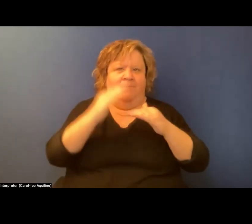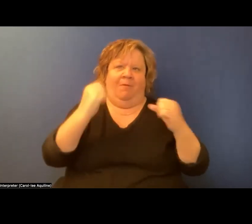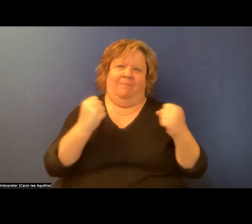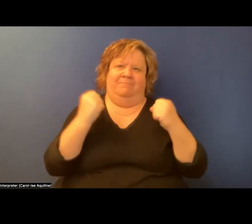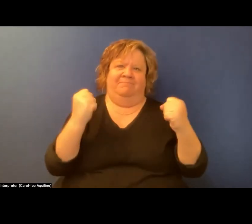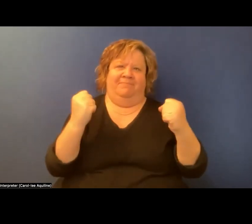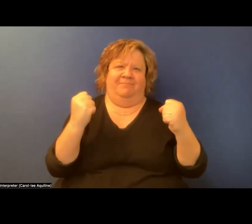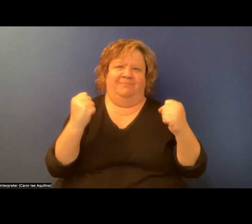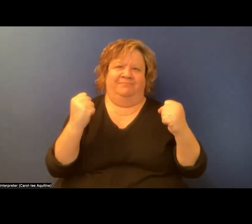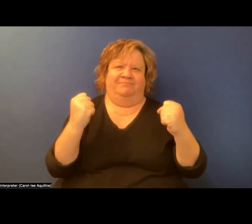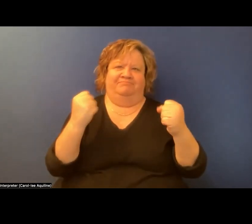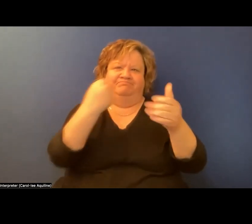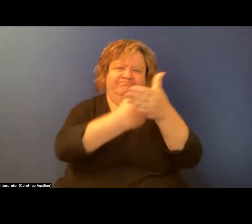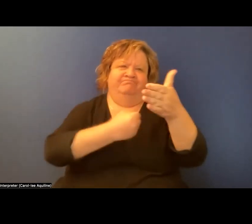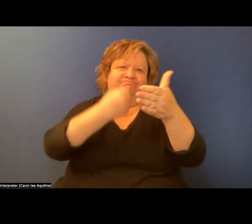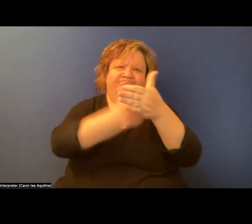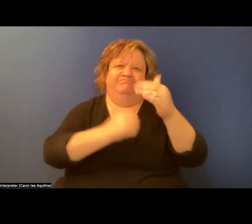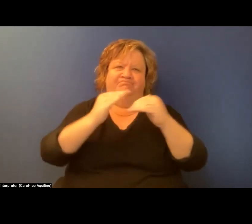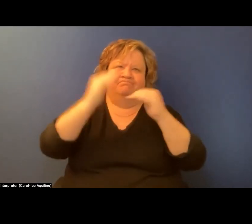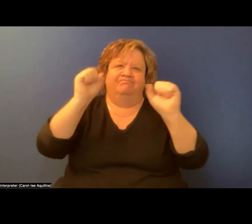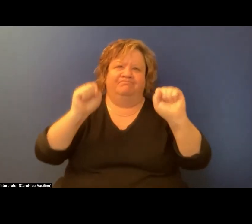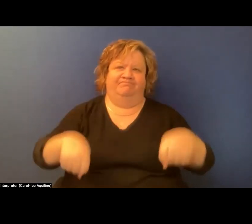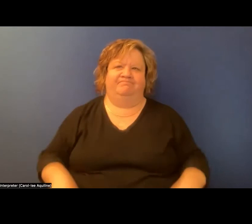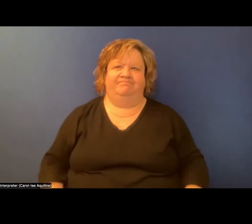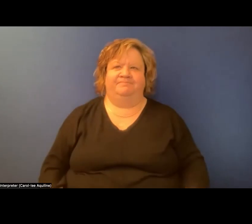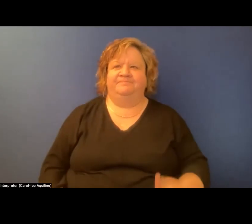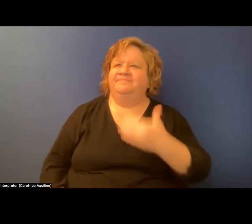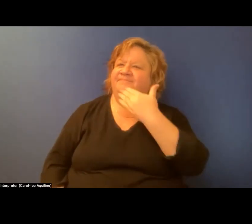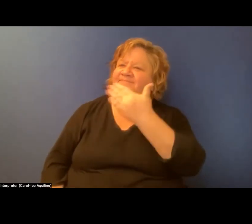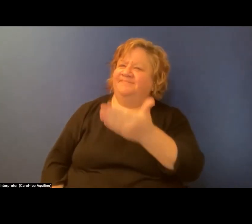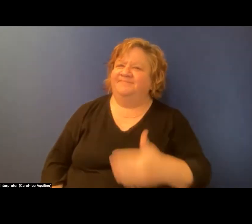Thank you, Elham. Pratima?